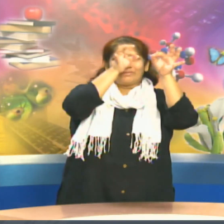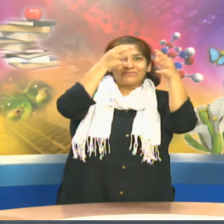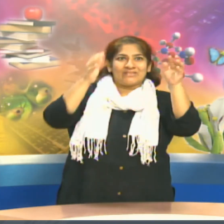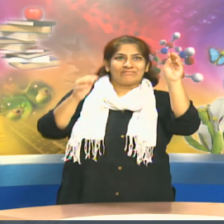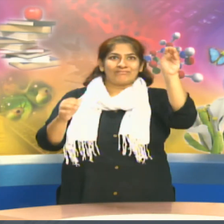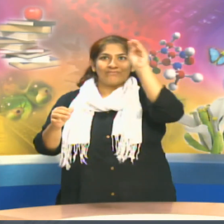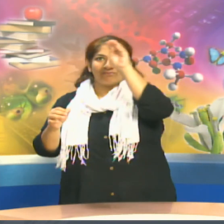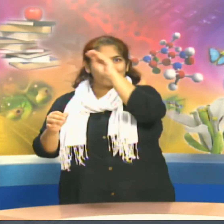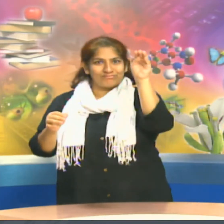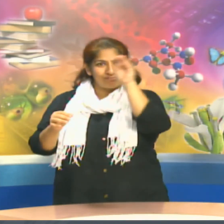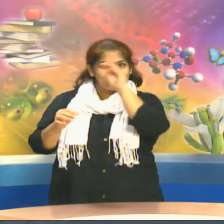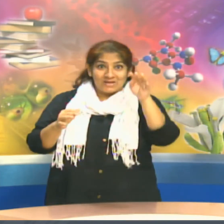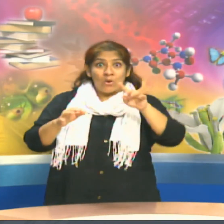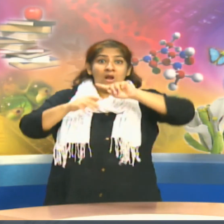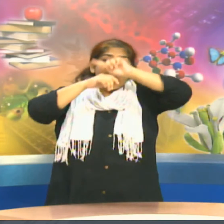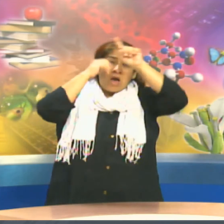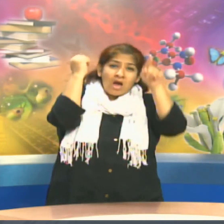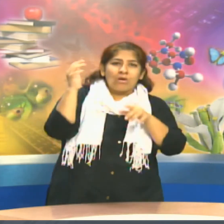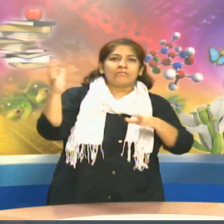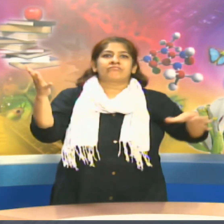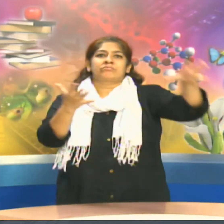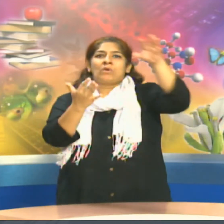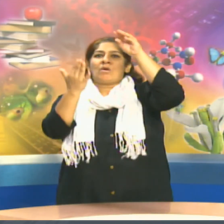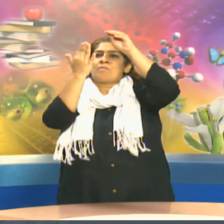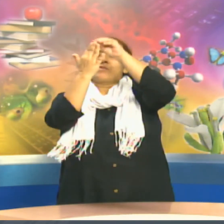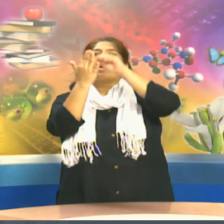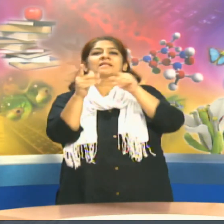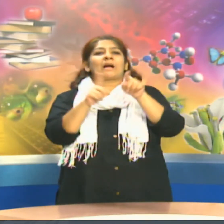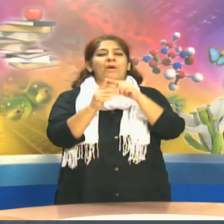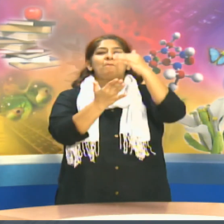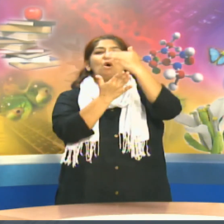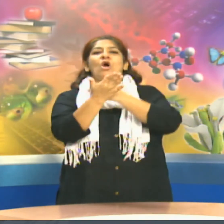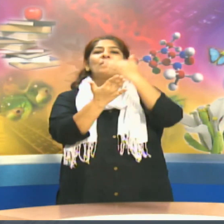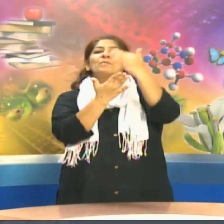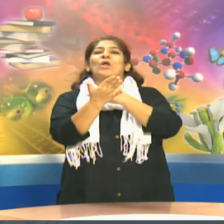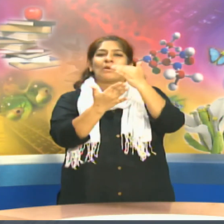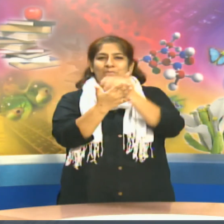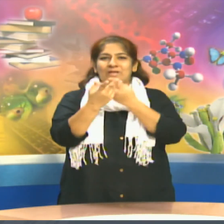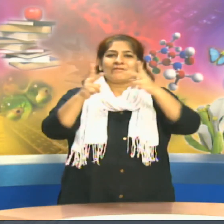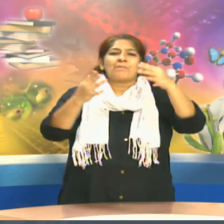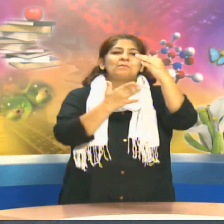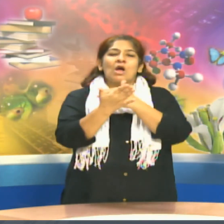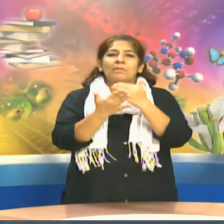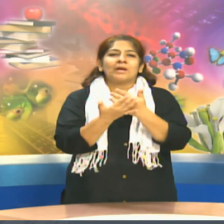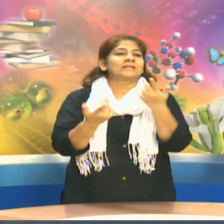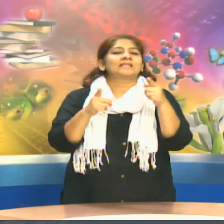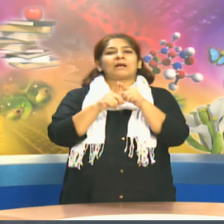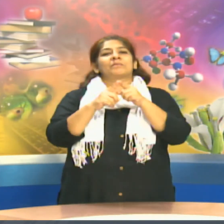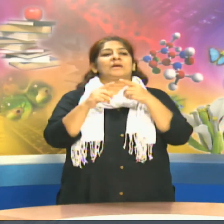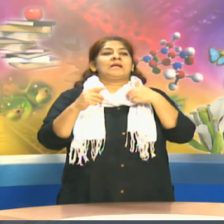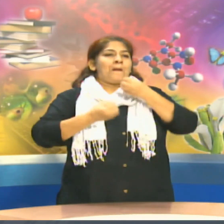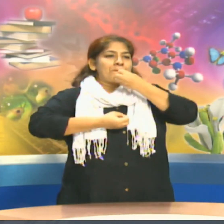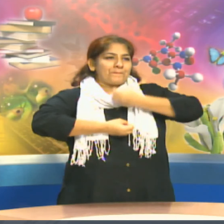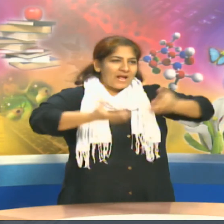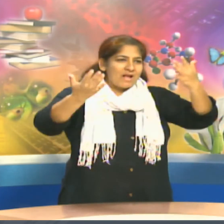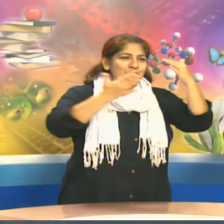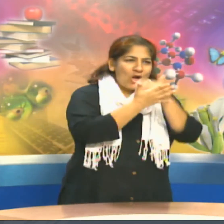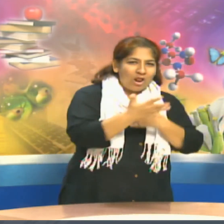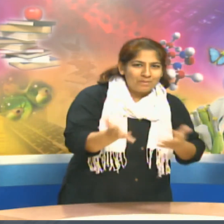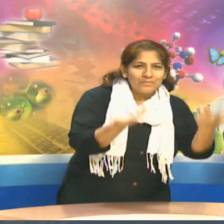marriage purpose, reception, we do proper planning. Then there are different programs, like